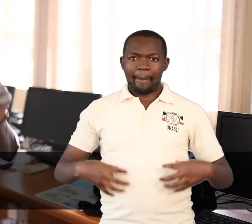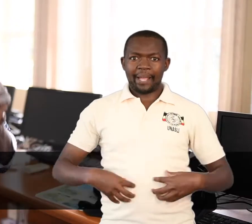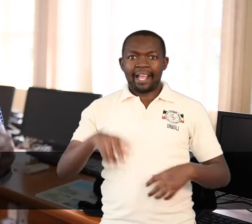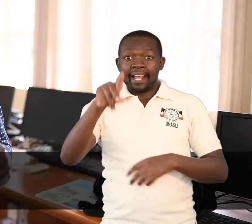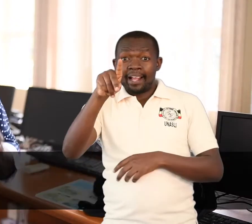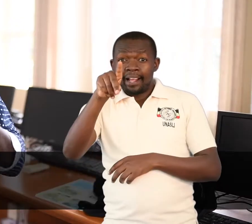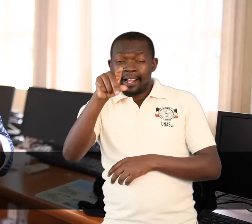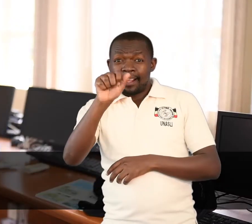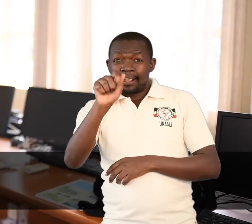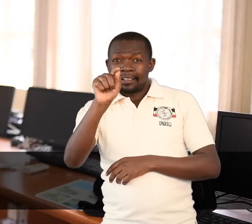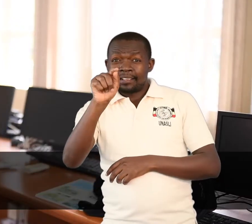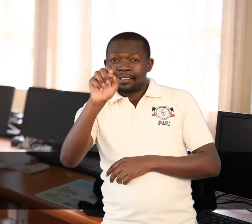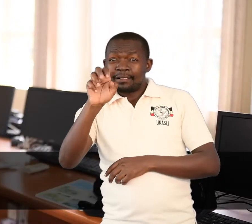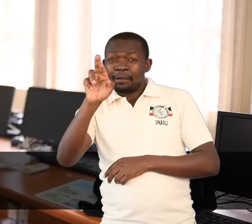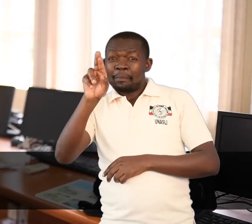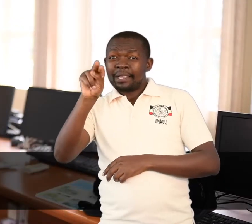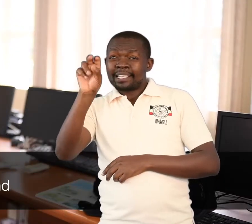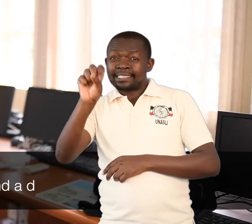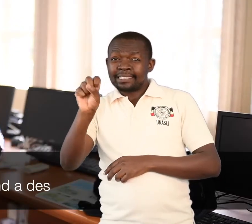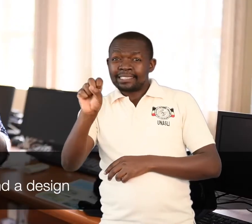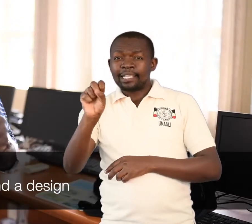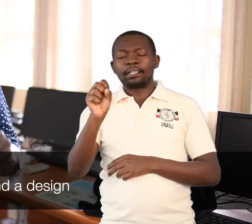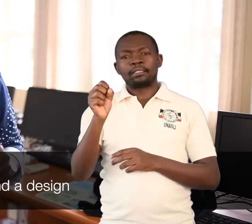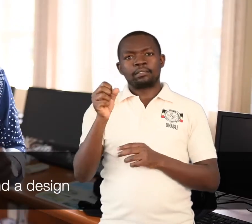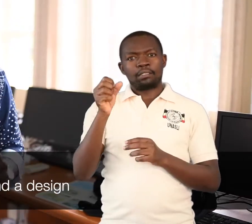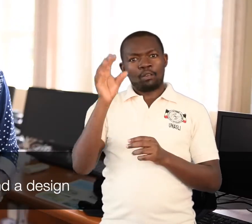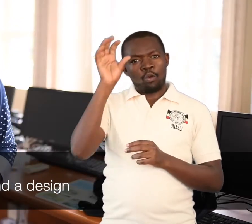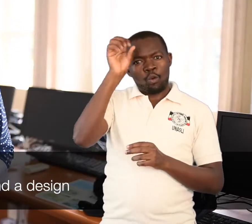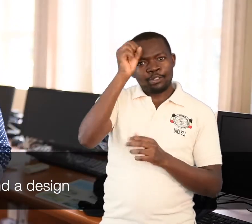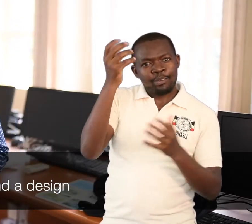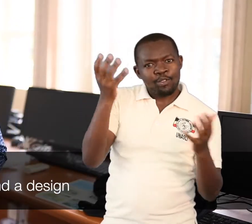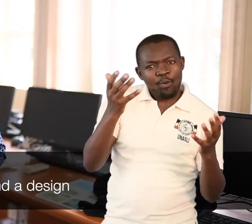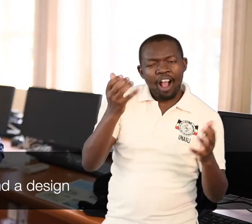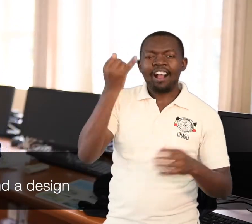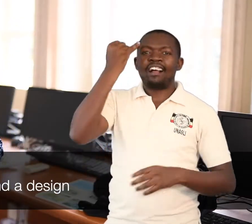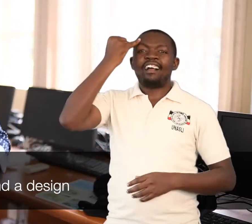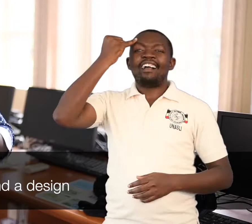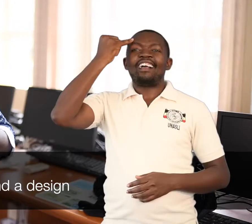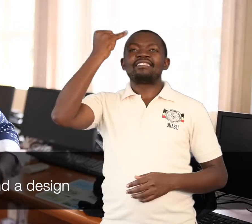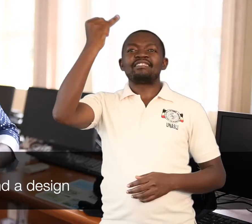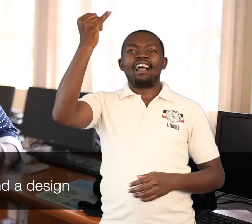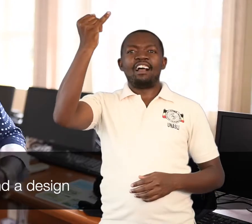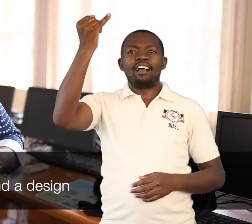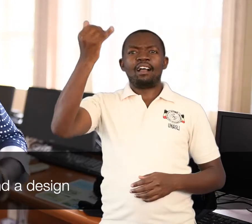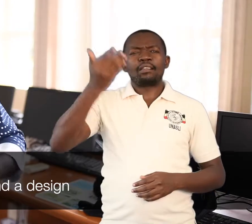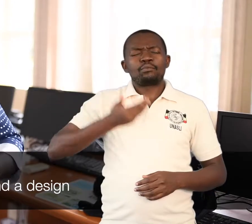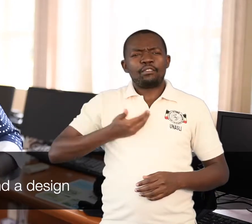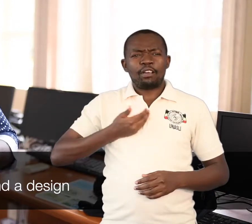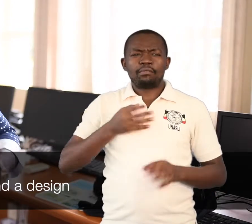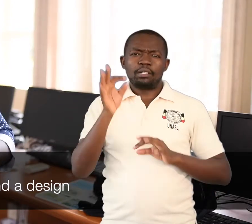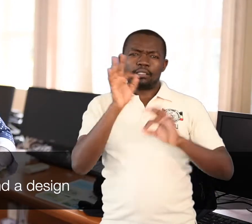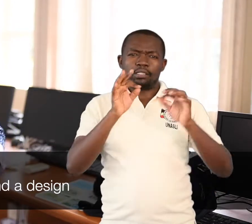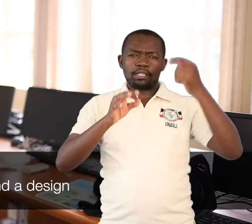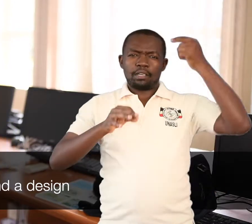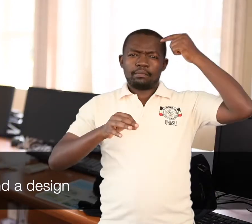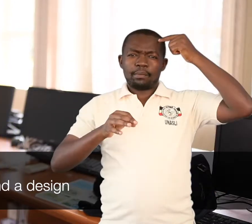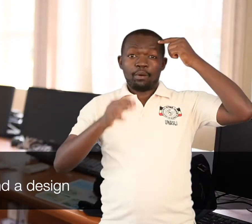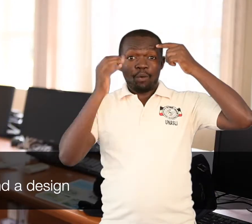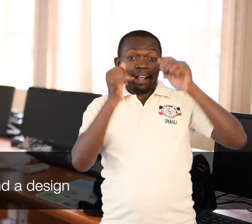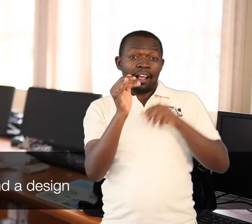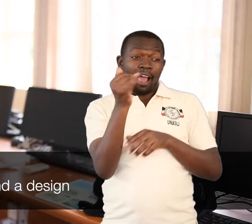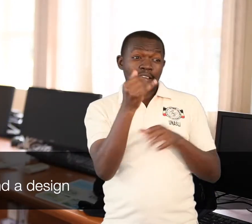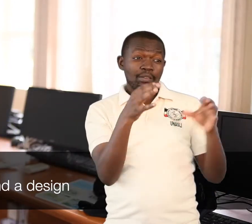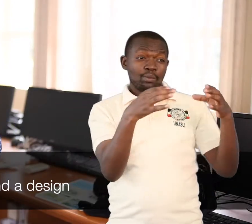The concept is the idea or thought behind a design. So the artists go through